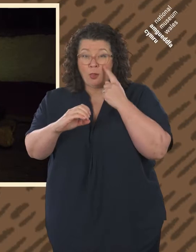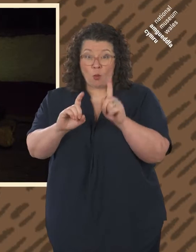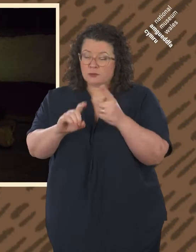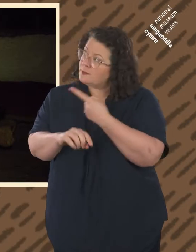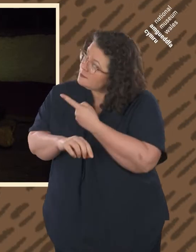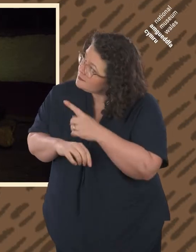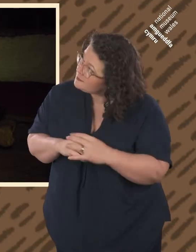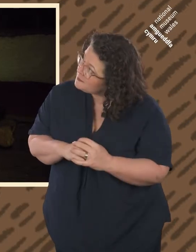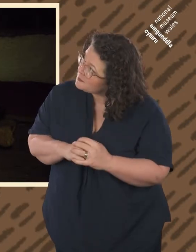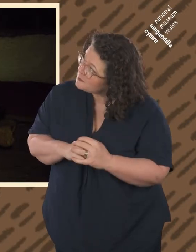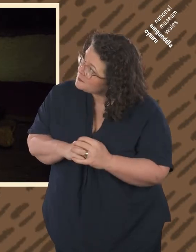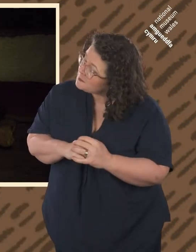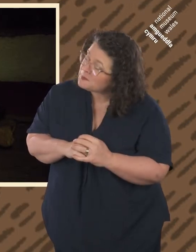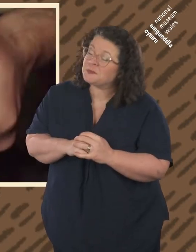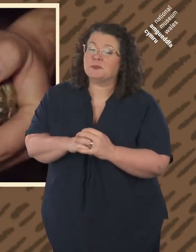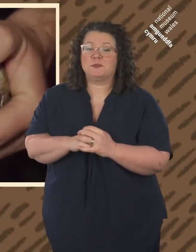effect.